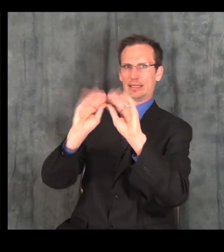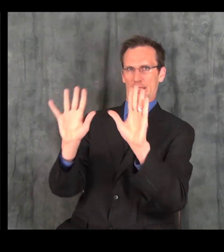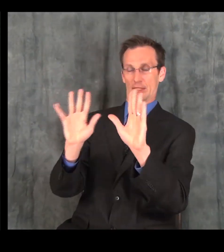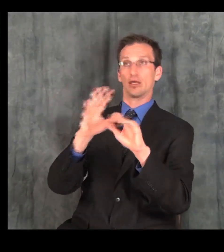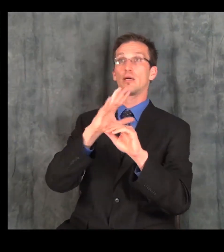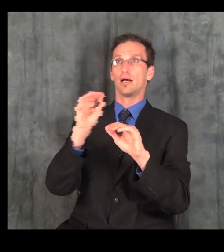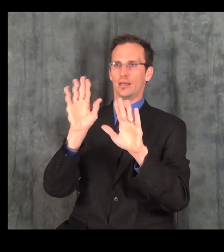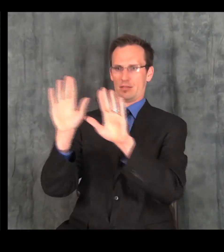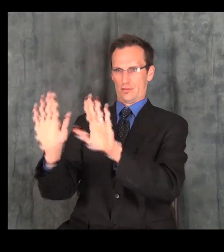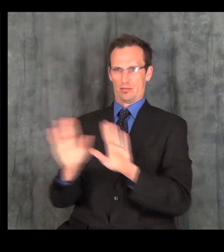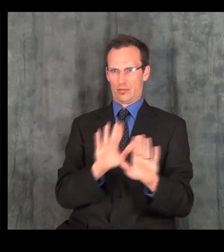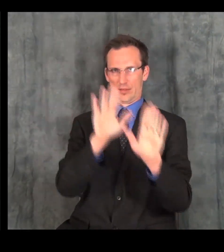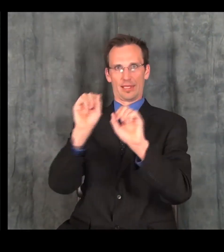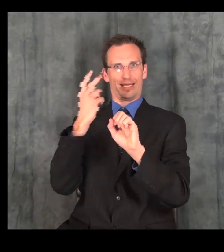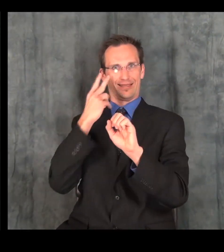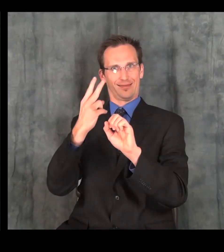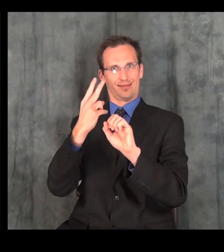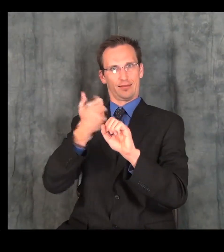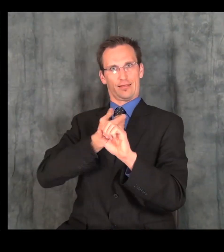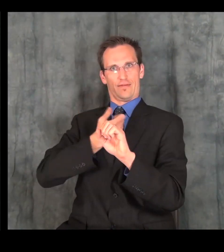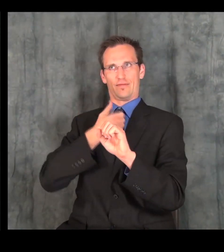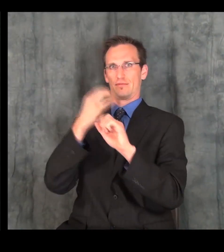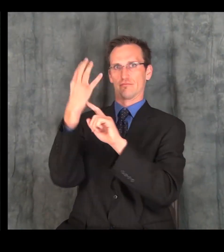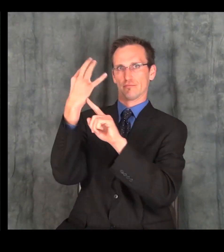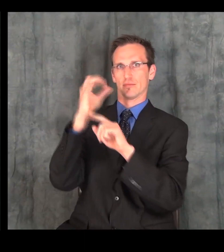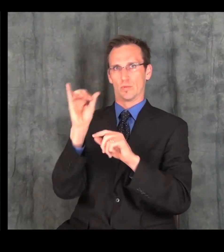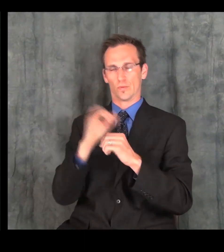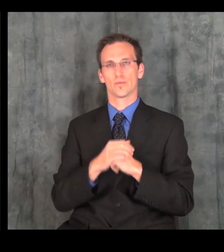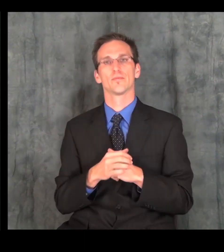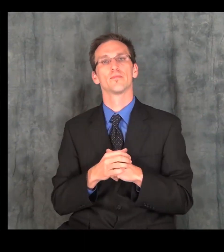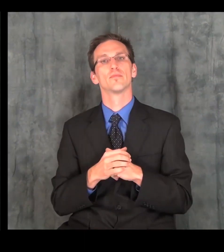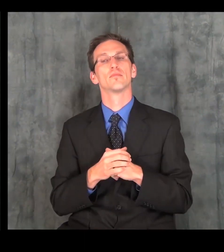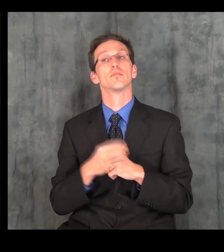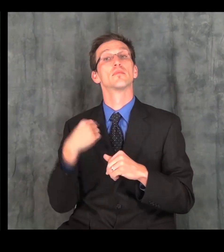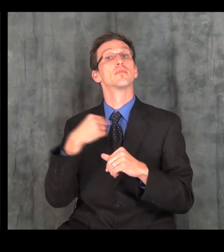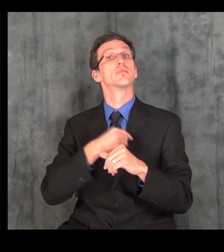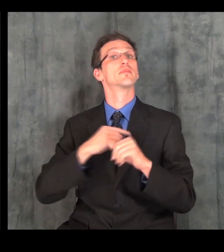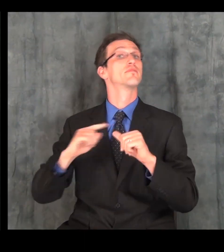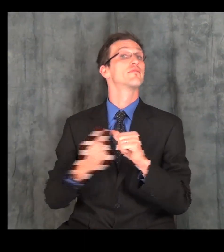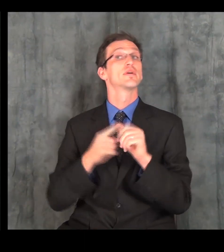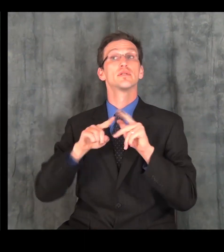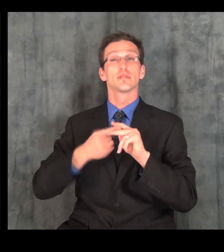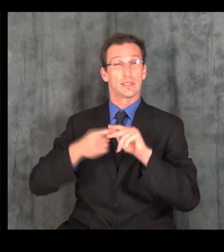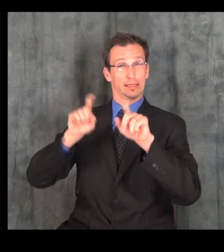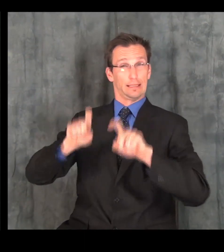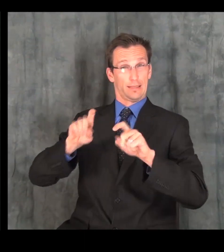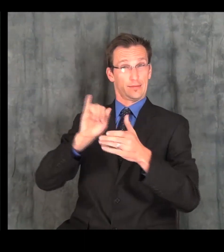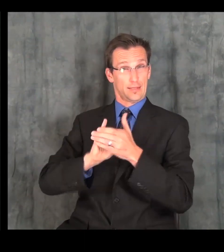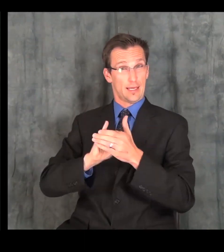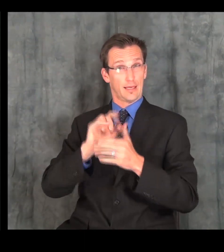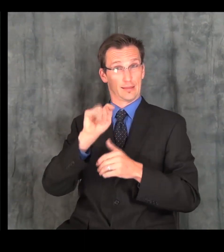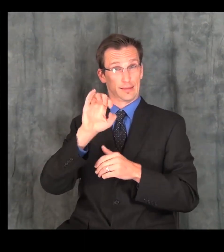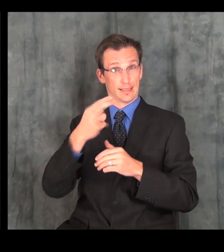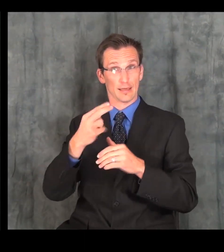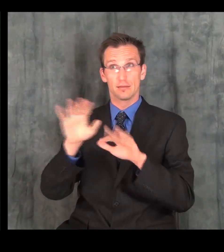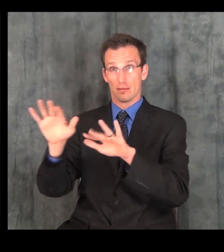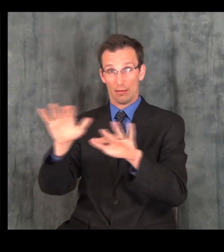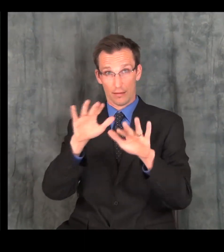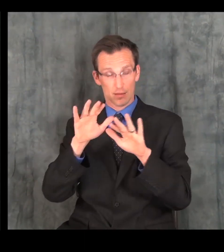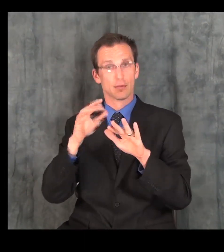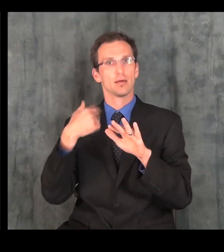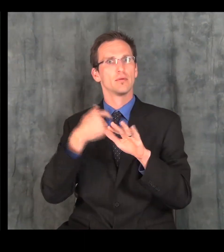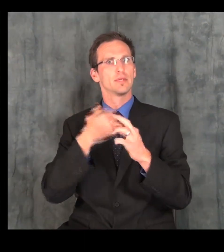also herself. Now, when we first tested that, we realised that as soon as the deaf person was asked